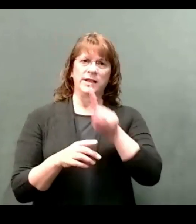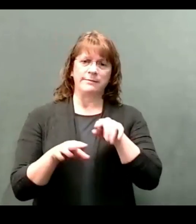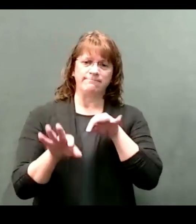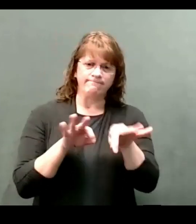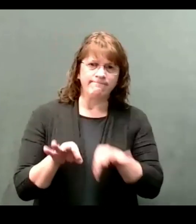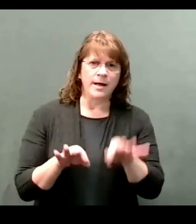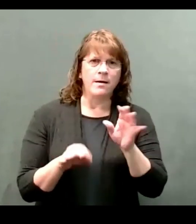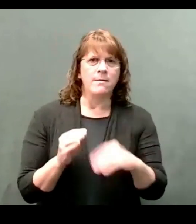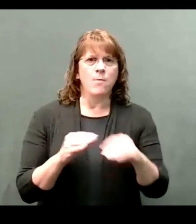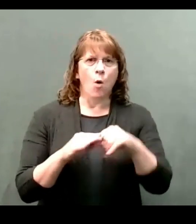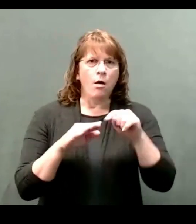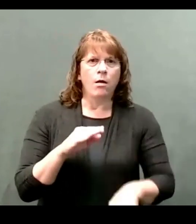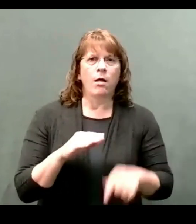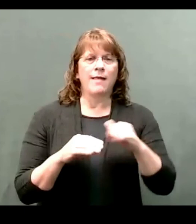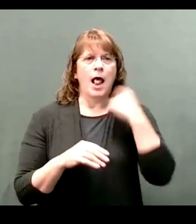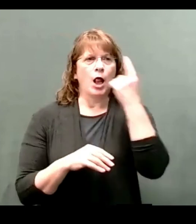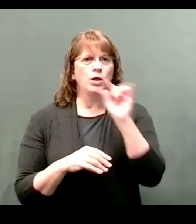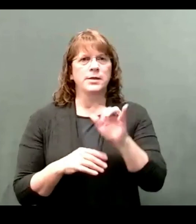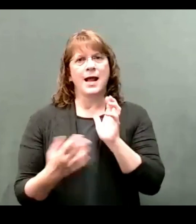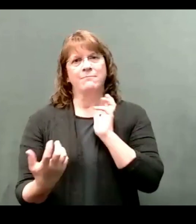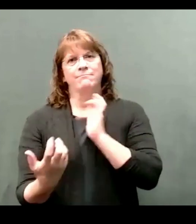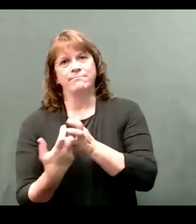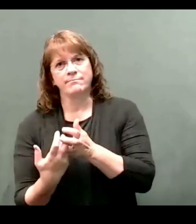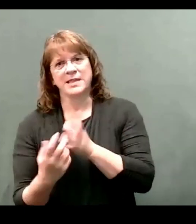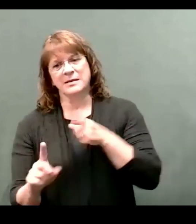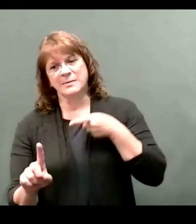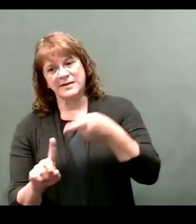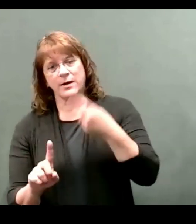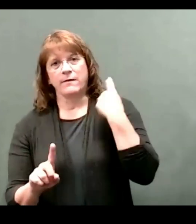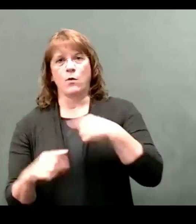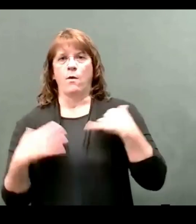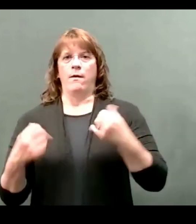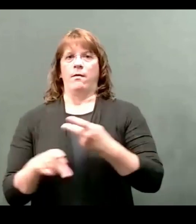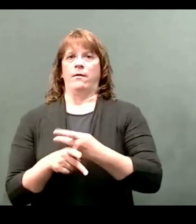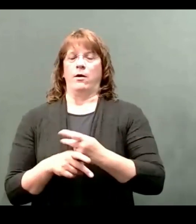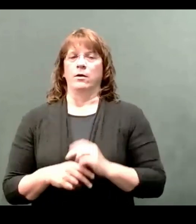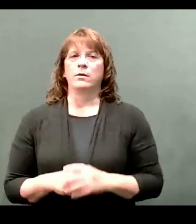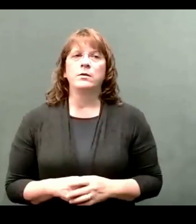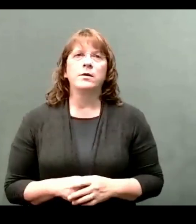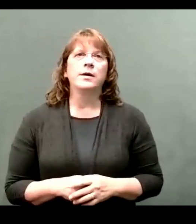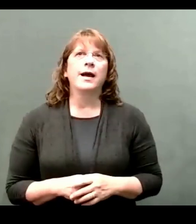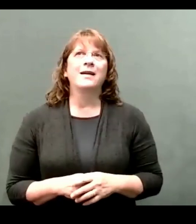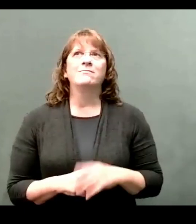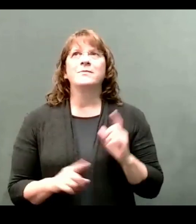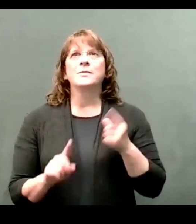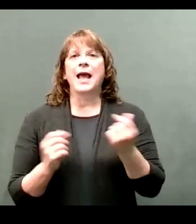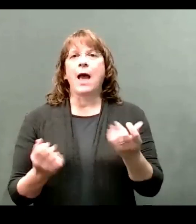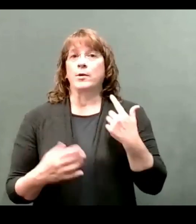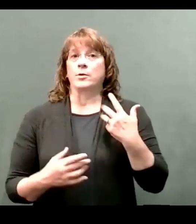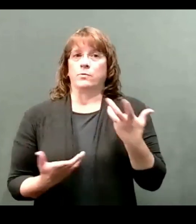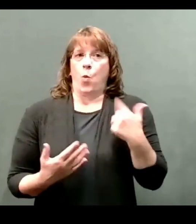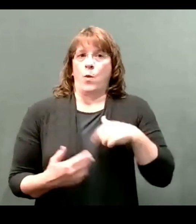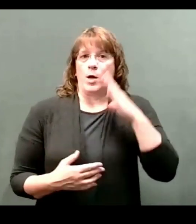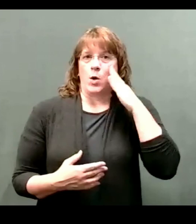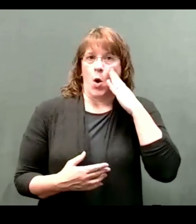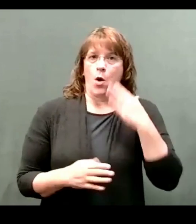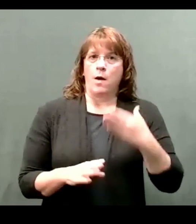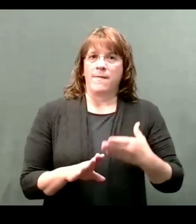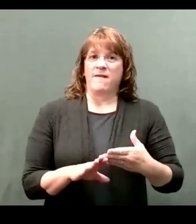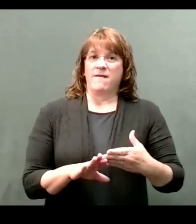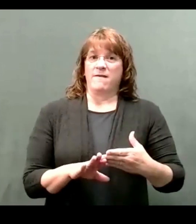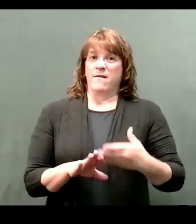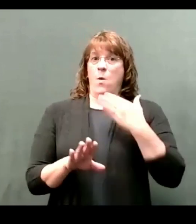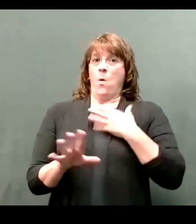into what that looks like in the healthcare environment, and specifically how much of what we know, especially in advance of meeting